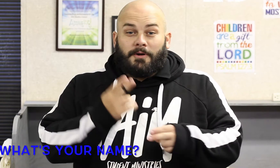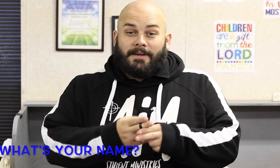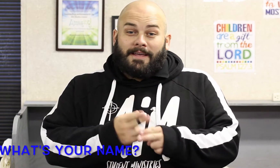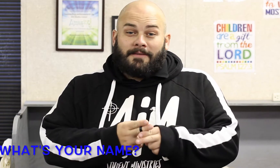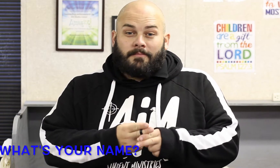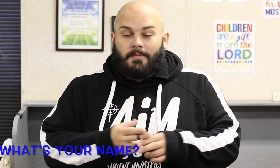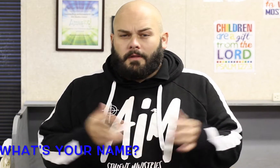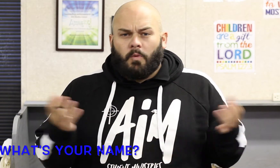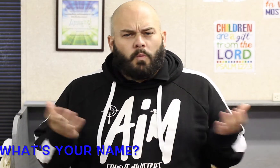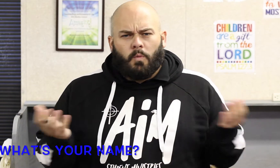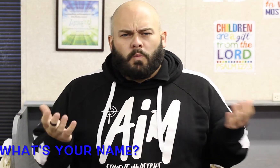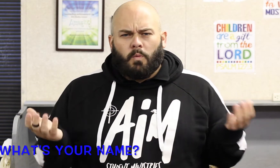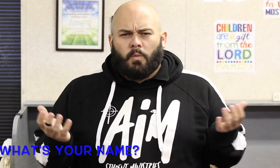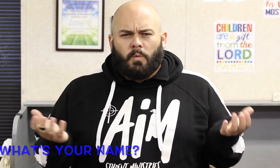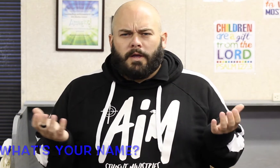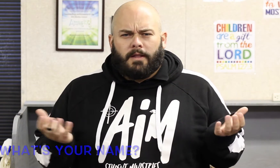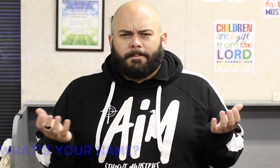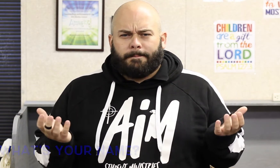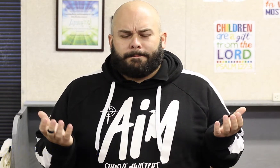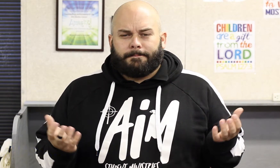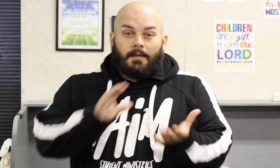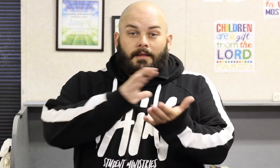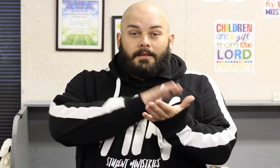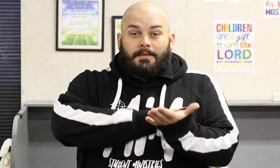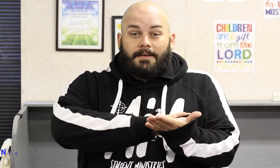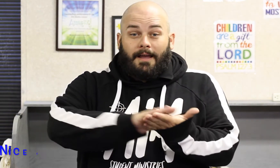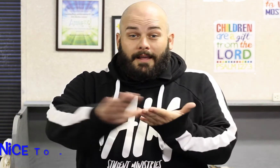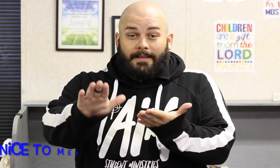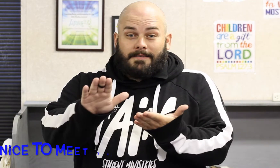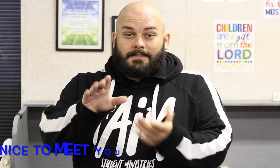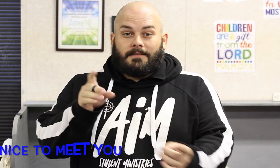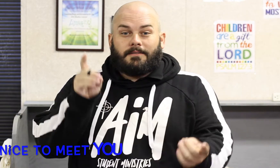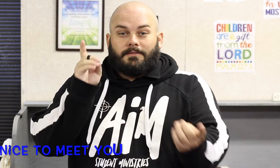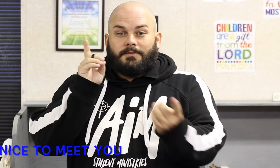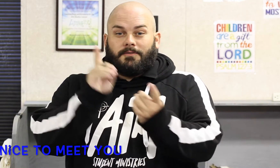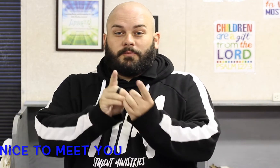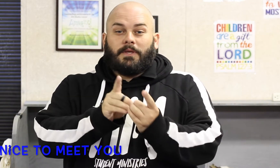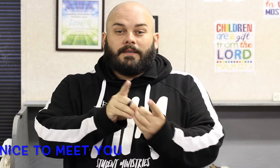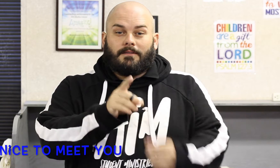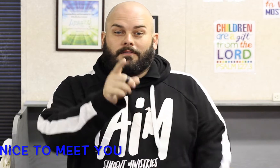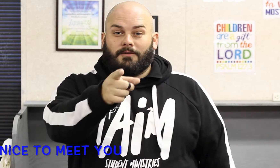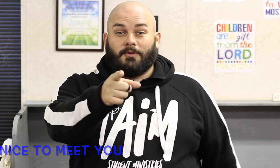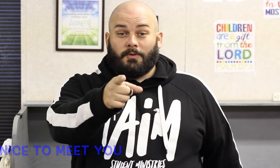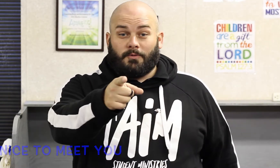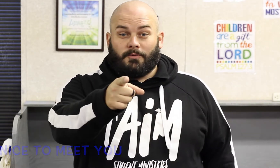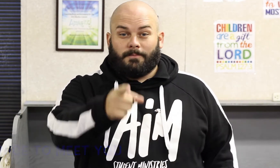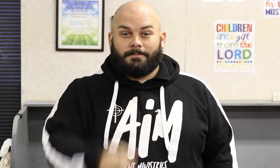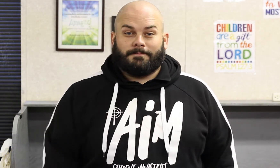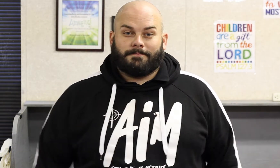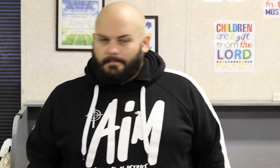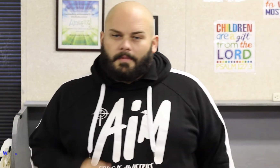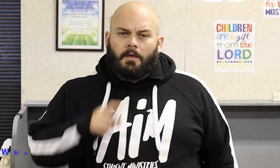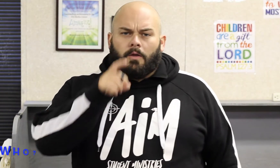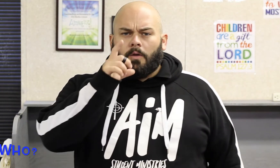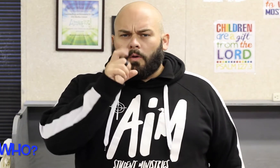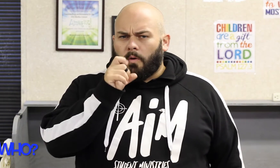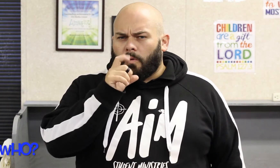Your name? What? Nice to meet you.